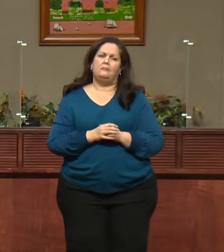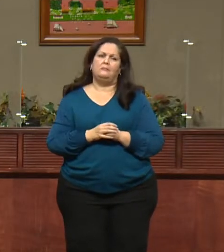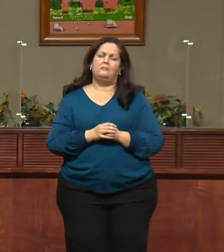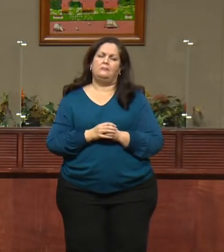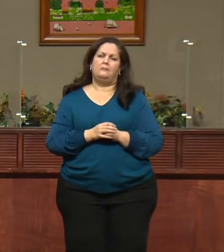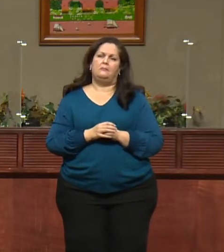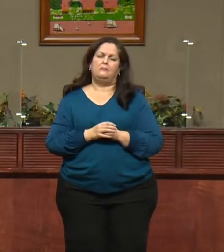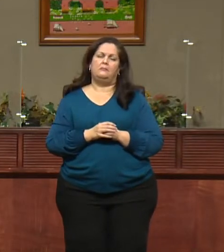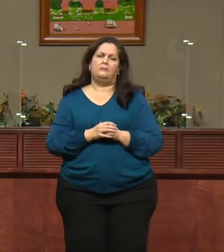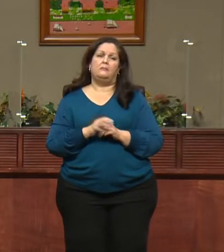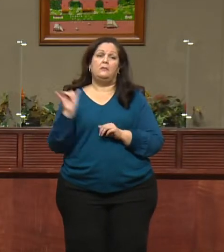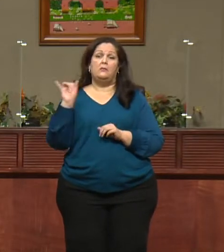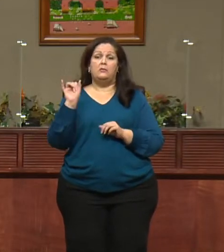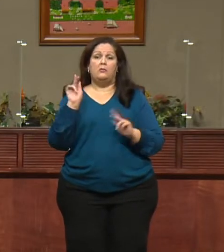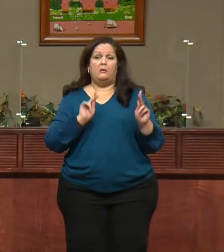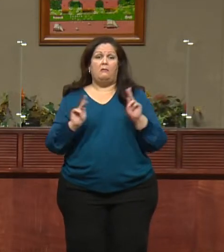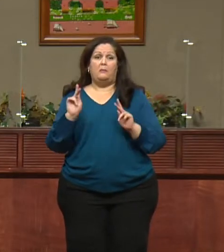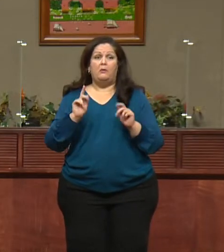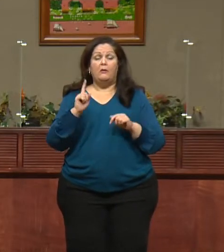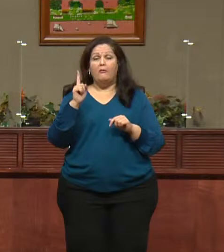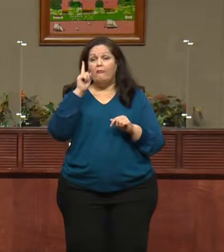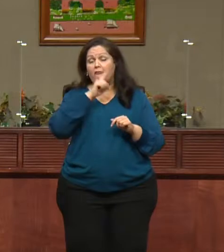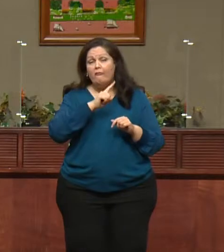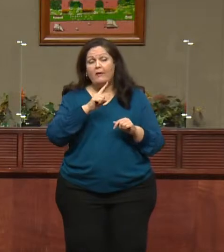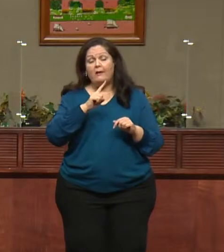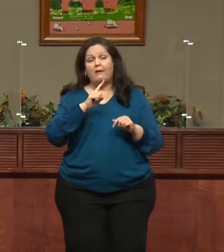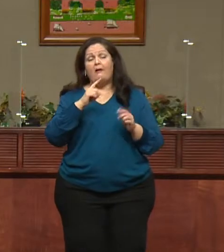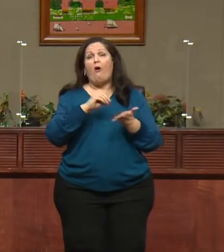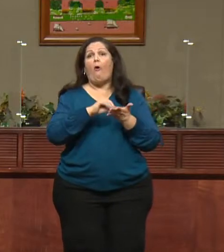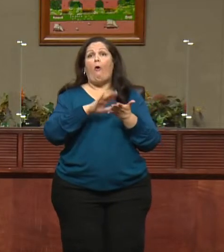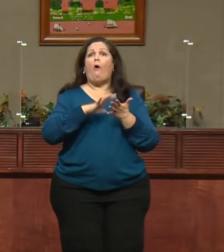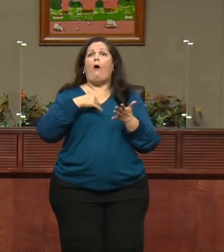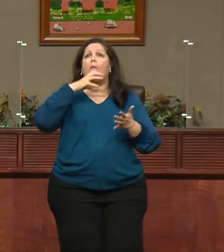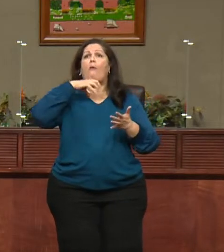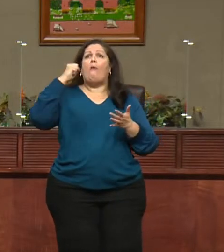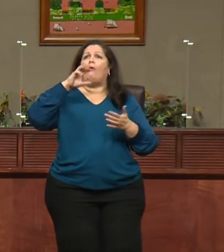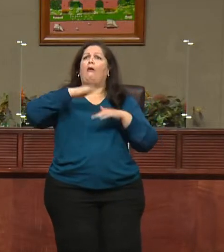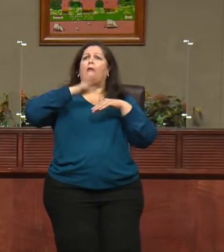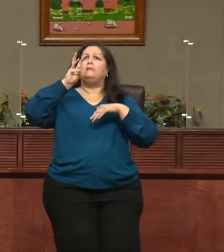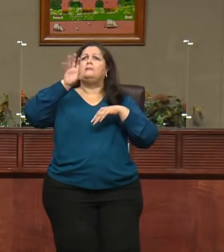We also have people faking to be old to be vaccinated.